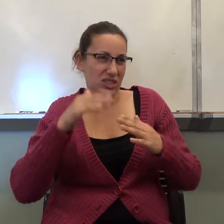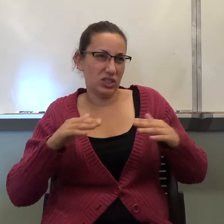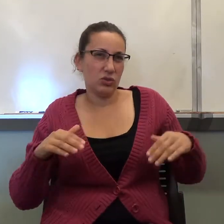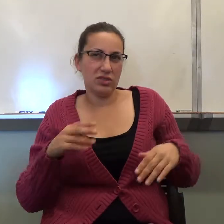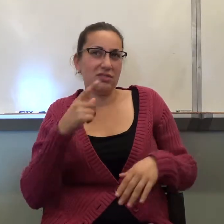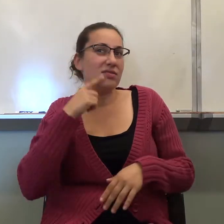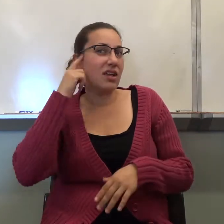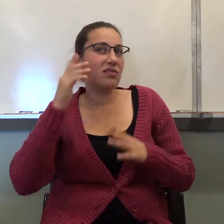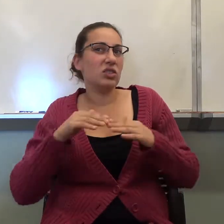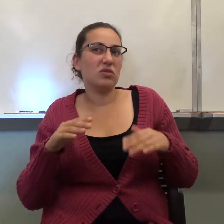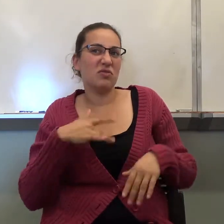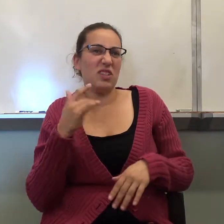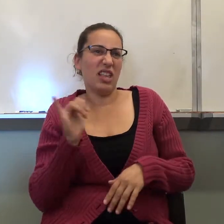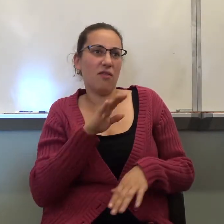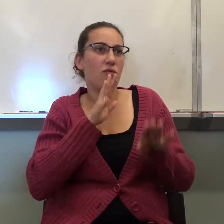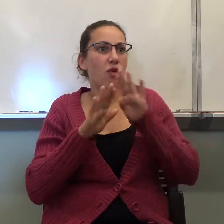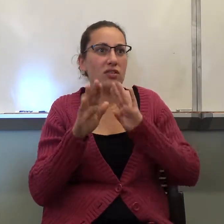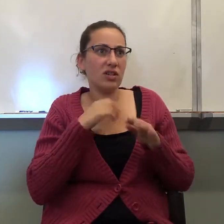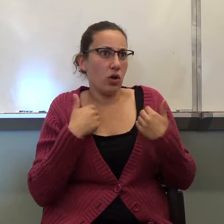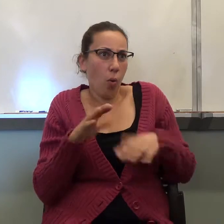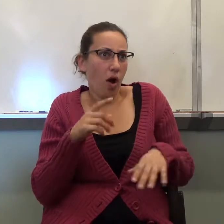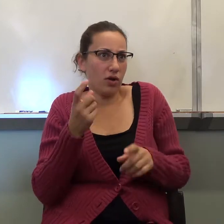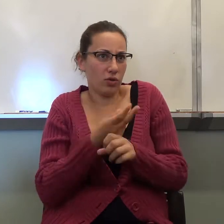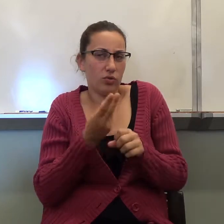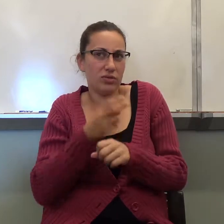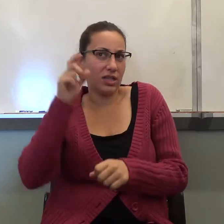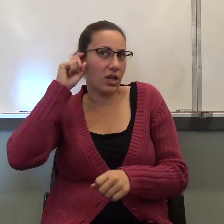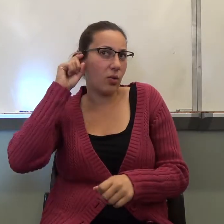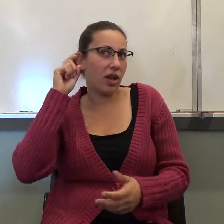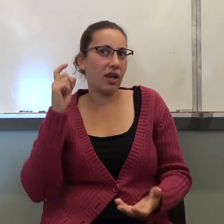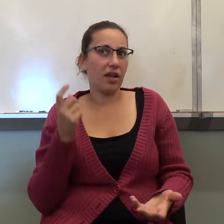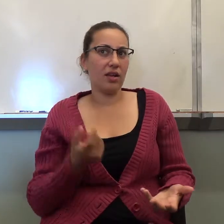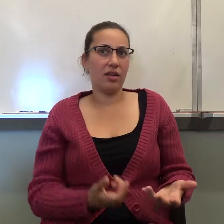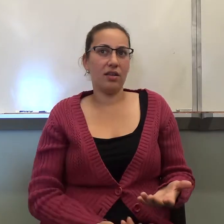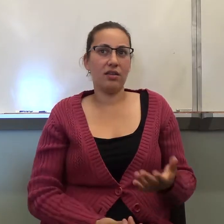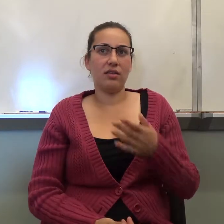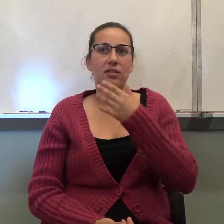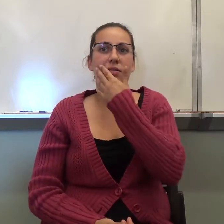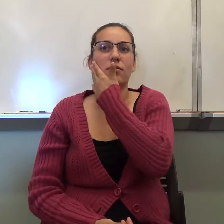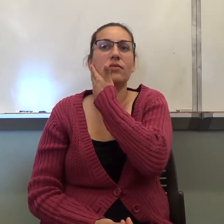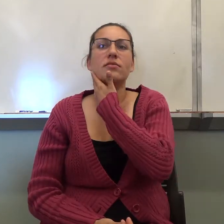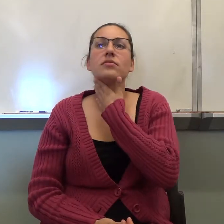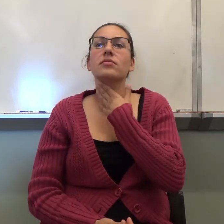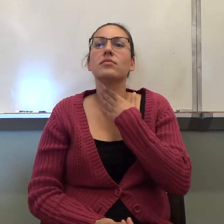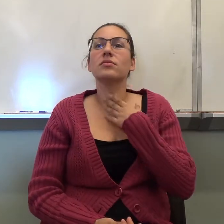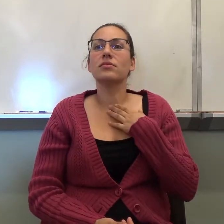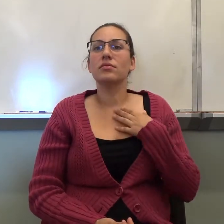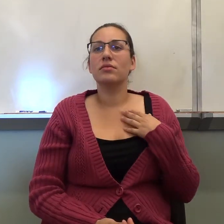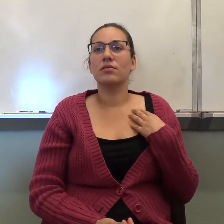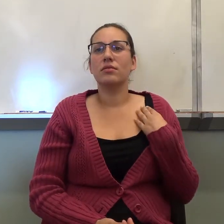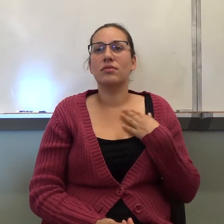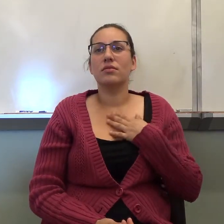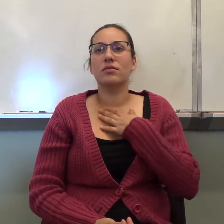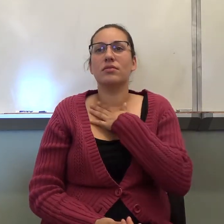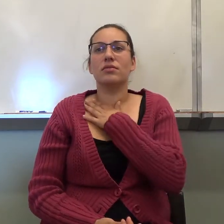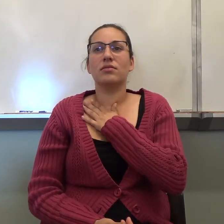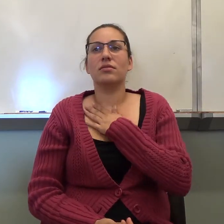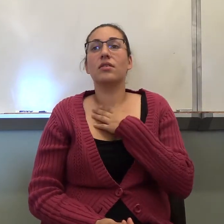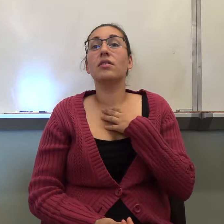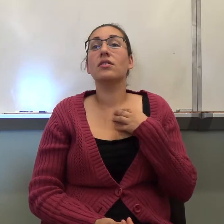from a PEMDAS standpoint, what you've done is change from doing the addition first over here, because that's in parentheses.